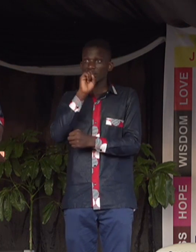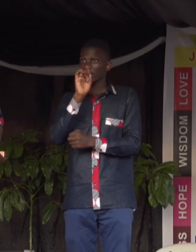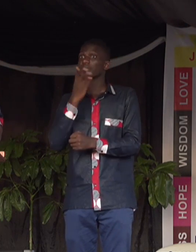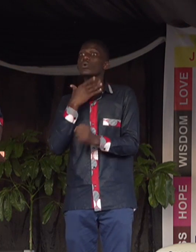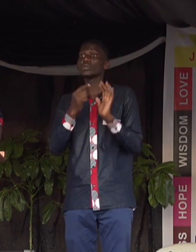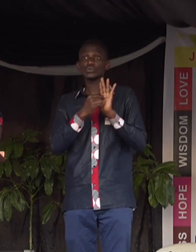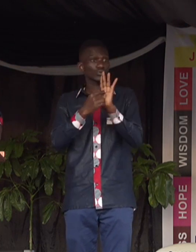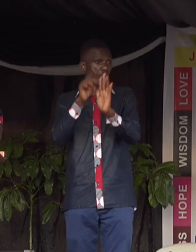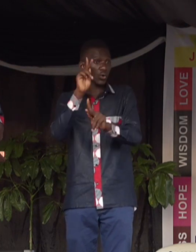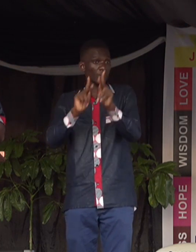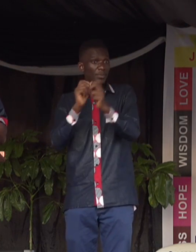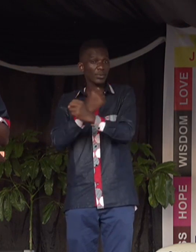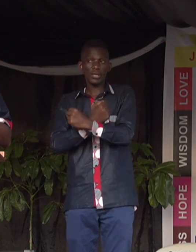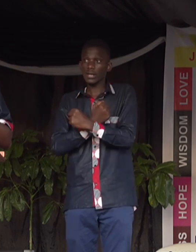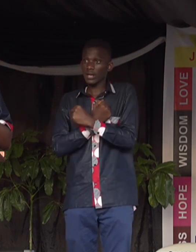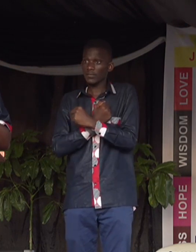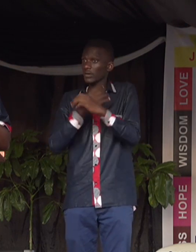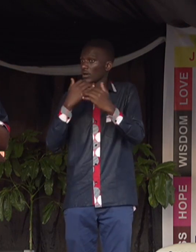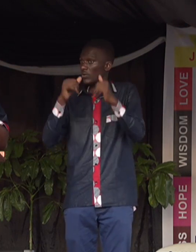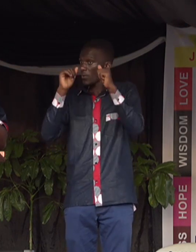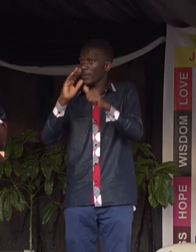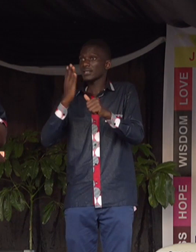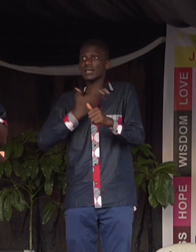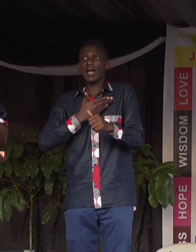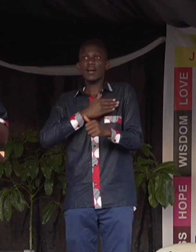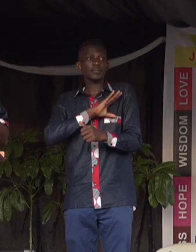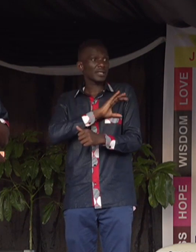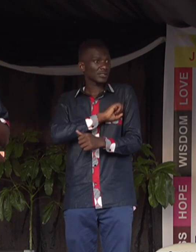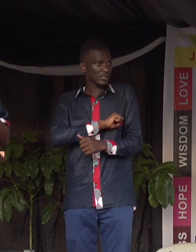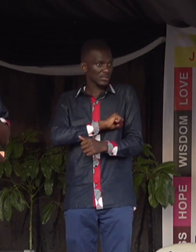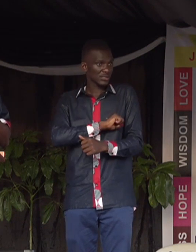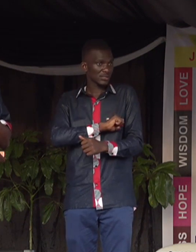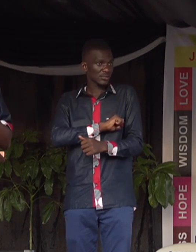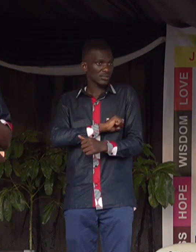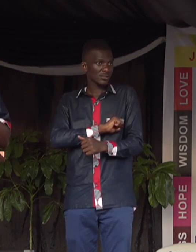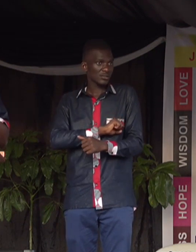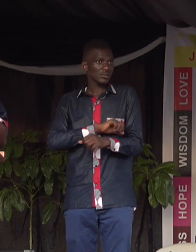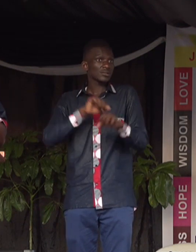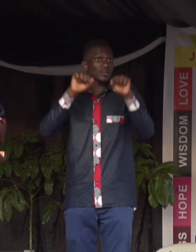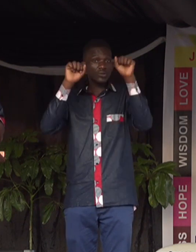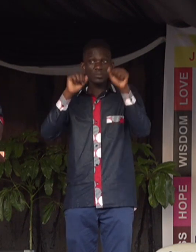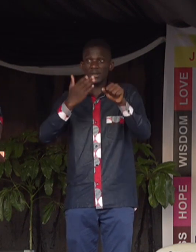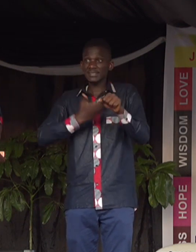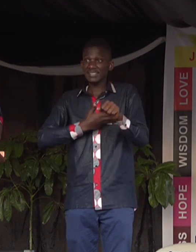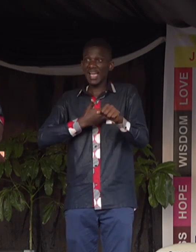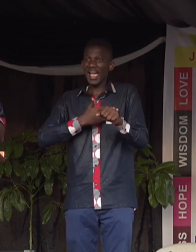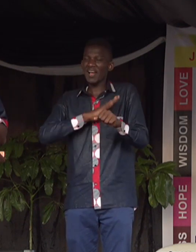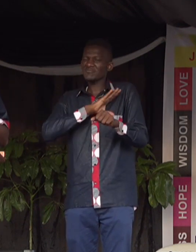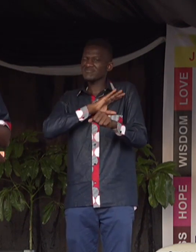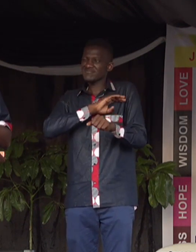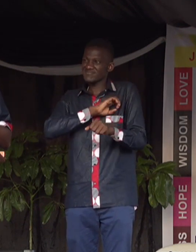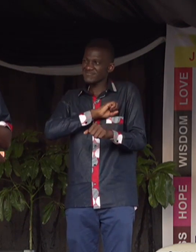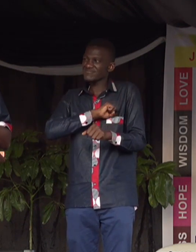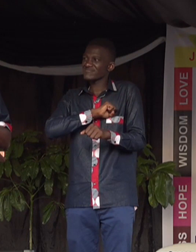people love. Bobango ogenda kulaga abantu okwagala. Then you must have patience. Olina okubera omugumiikiriza. You must have endurance.